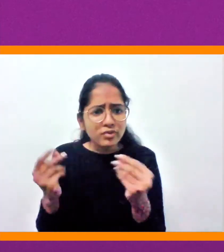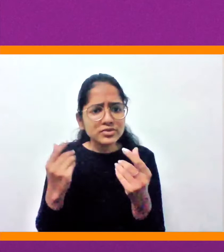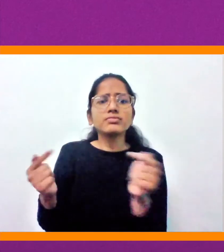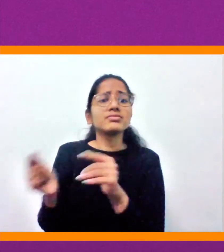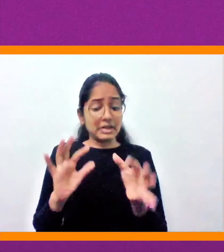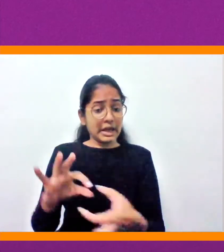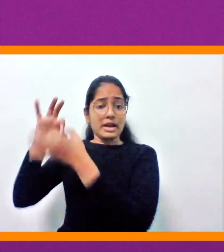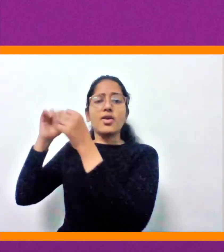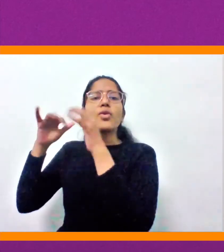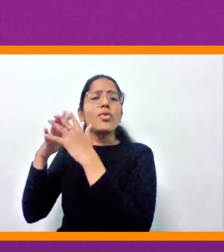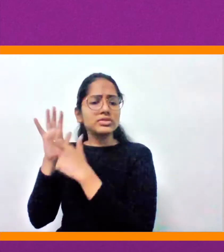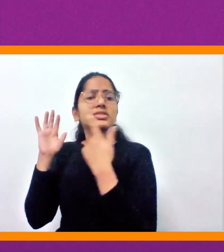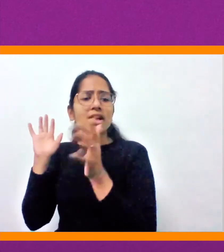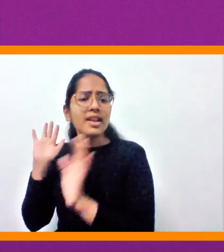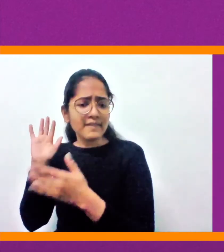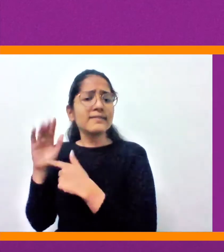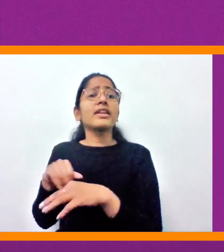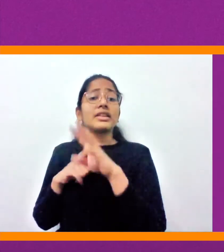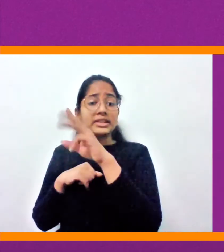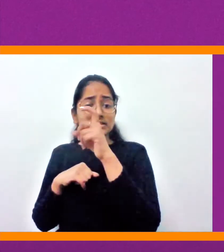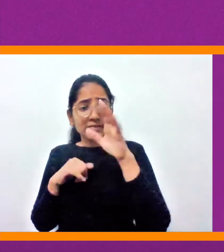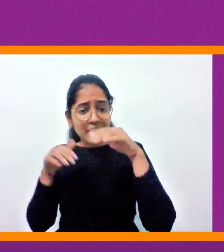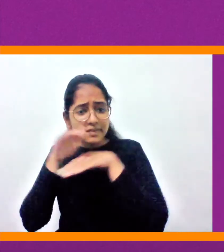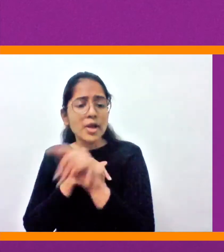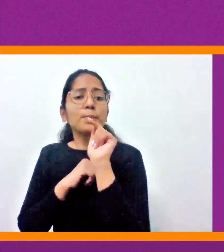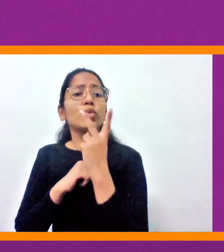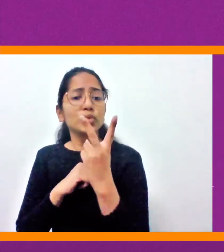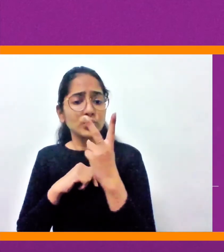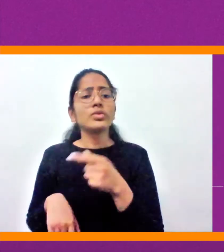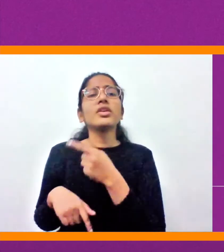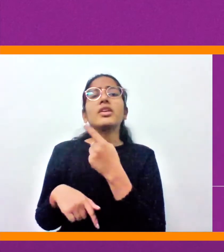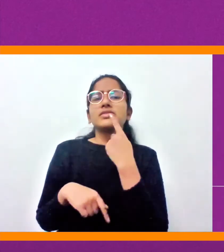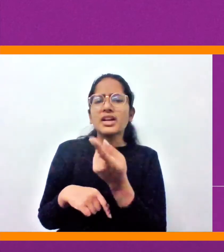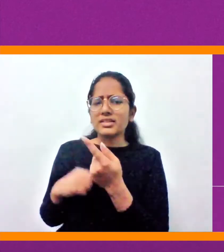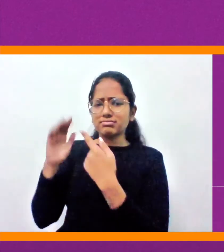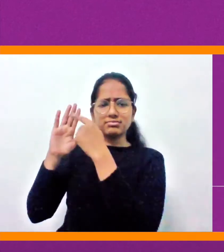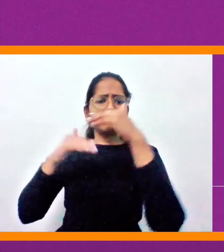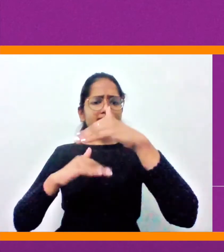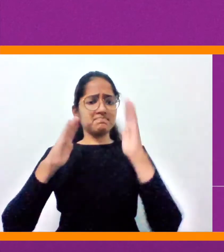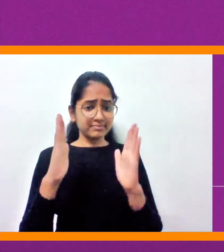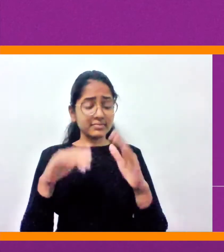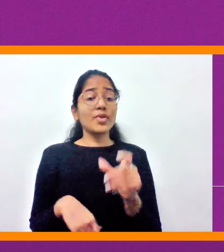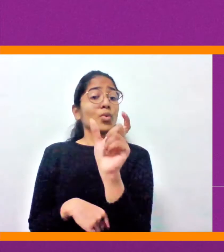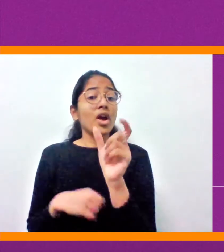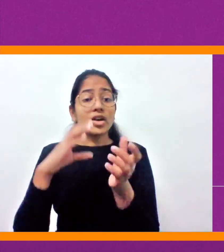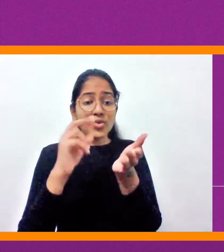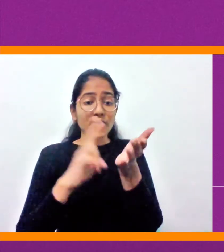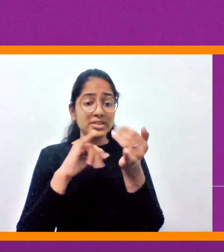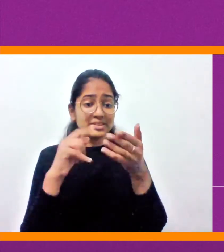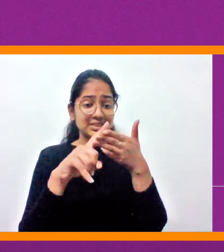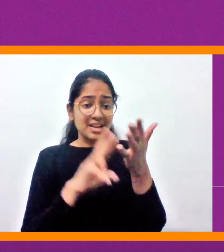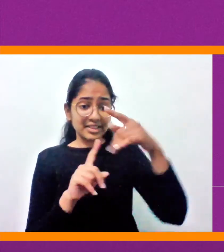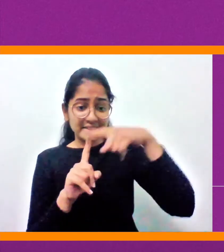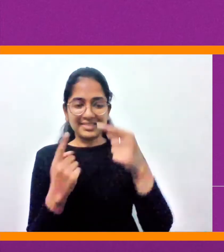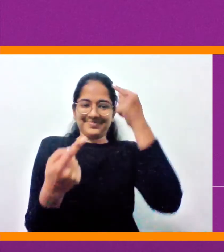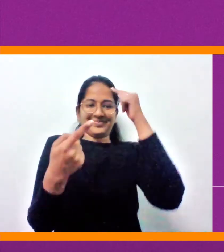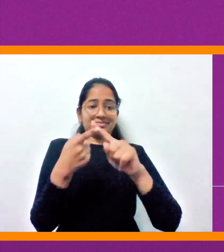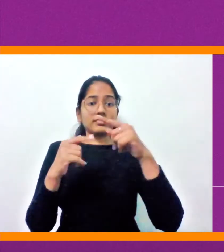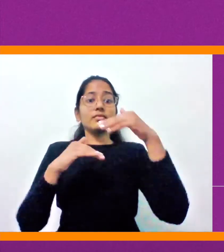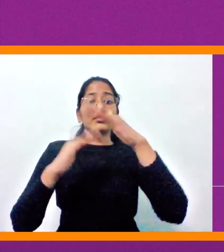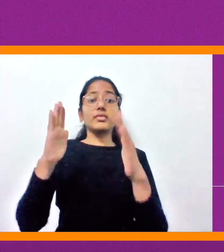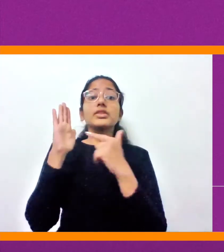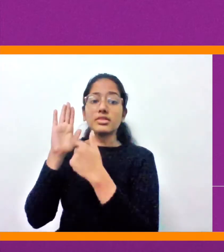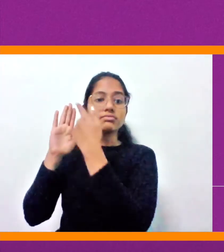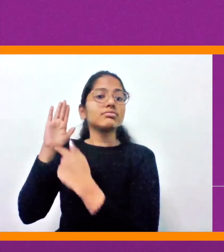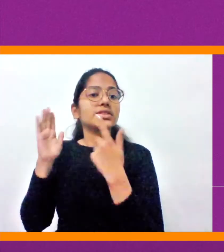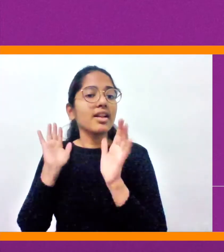2013, consent means an unequivocal voluntary agreement when the woman, by words, gestures, or